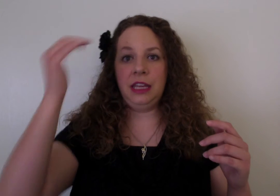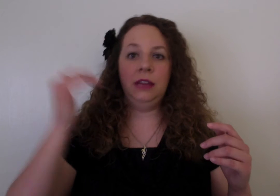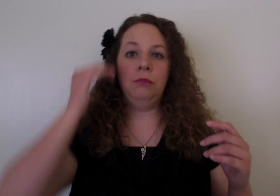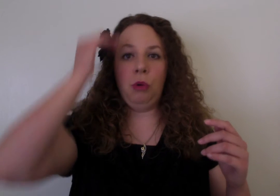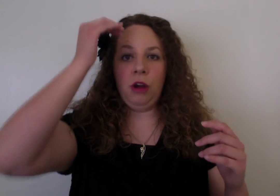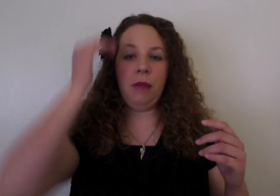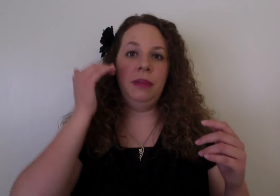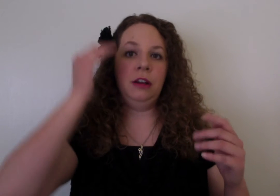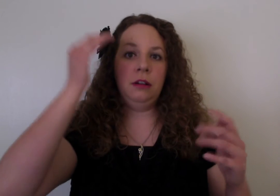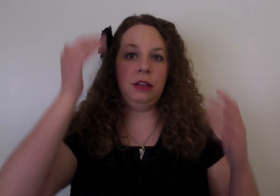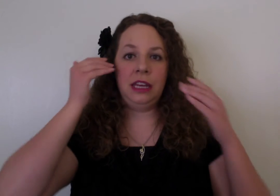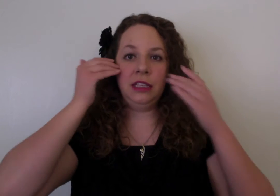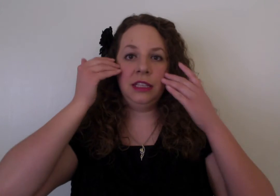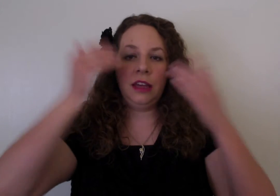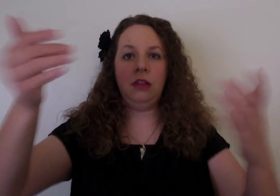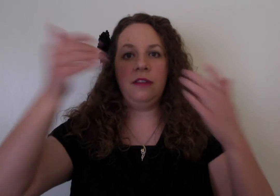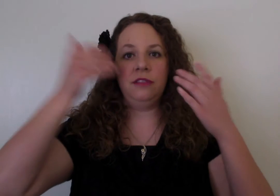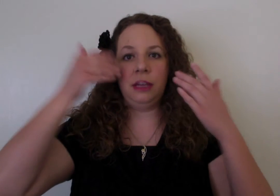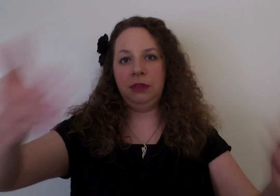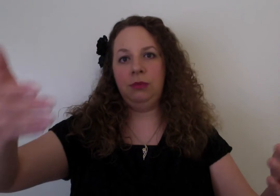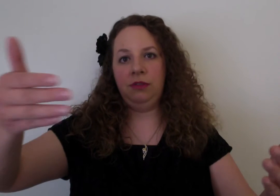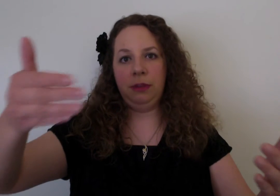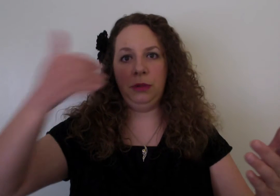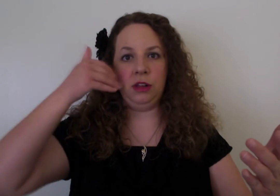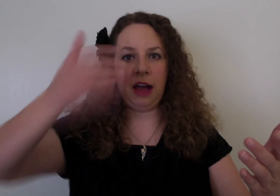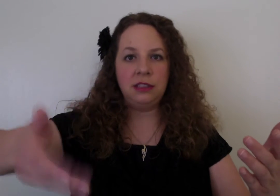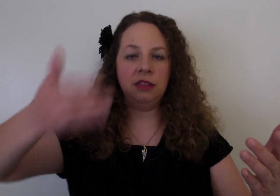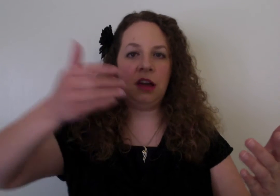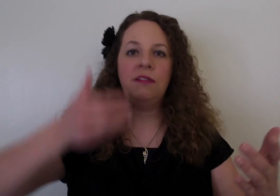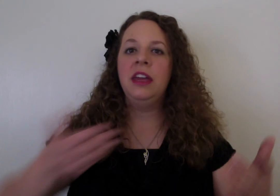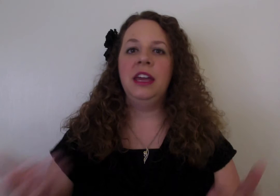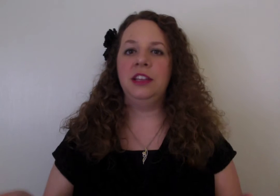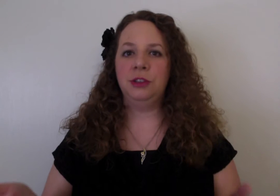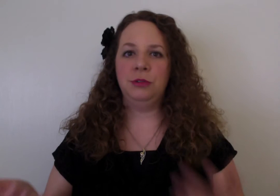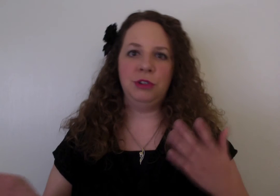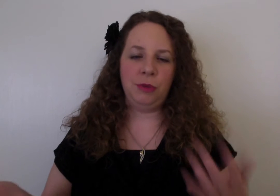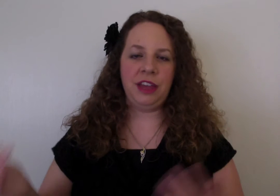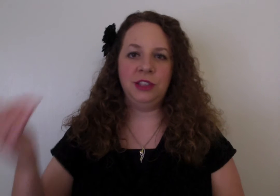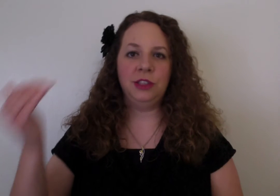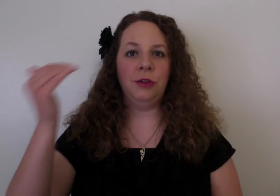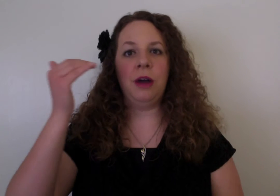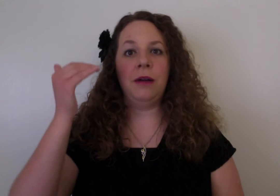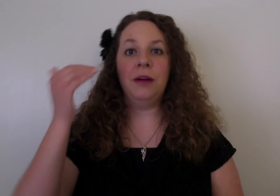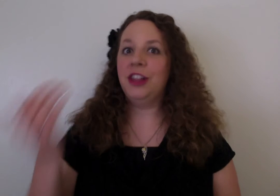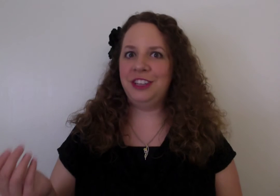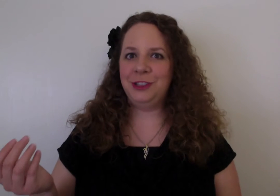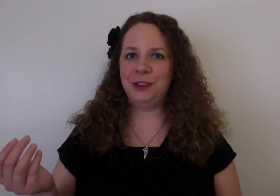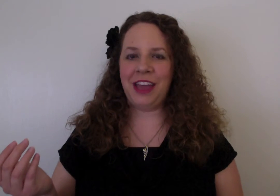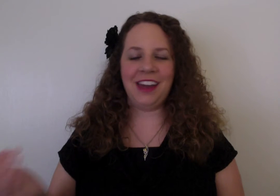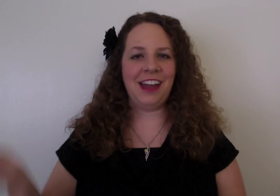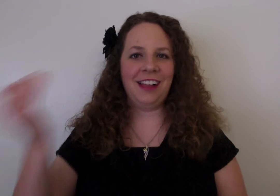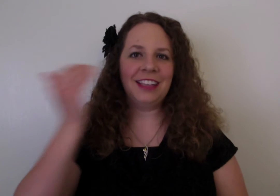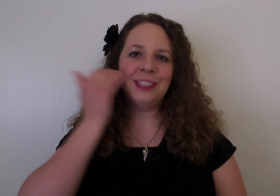signing more up here. Getting to that, a lot of times it will flip your glasses off, and so you don't want that. So a lot of the teachers I had glasses, so